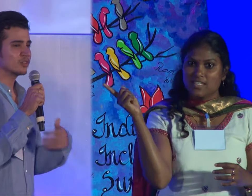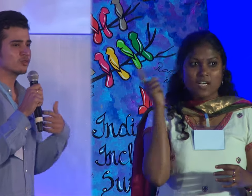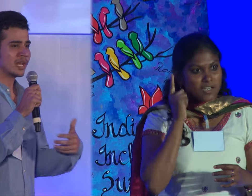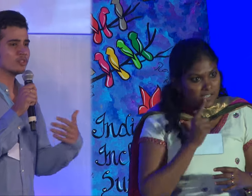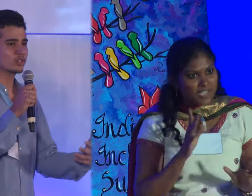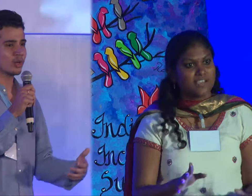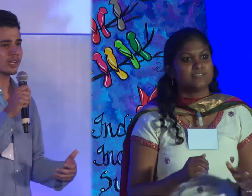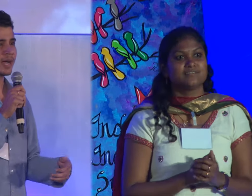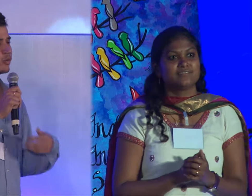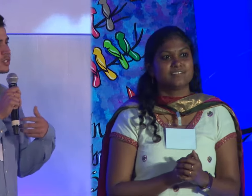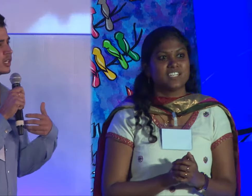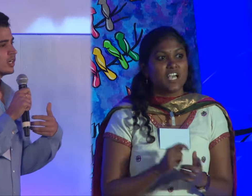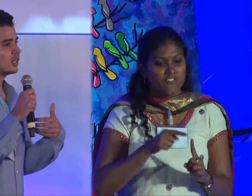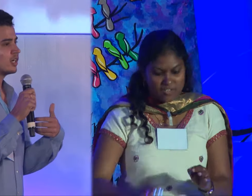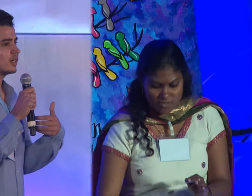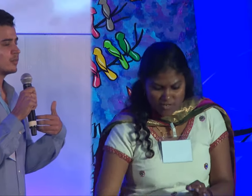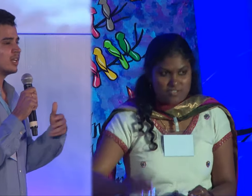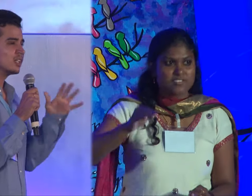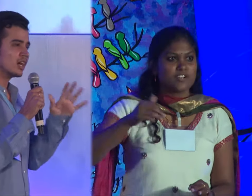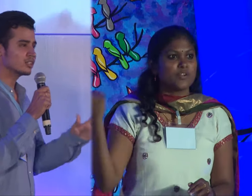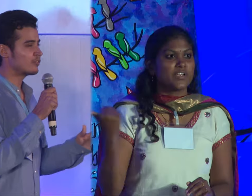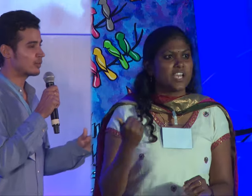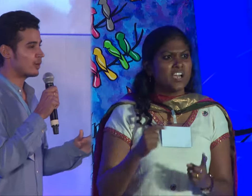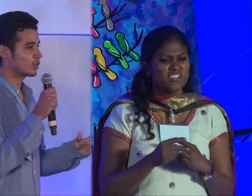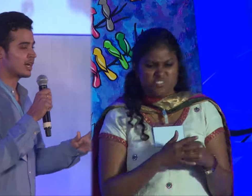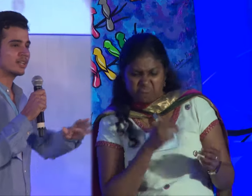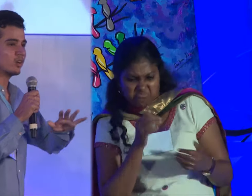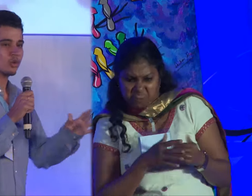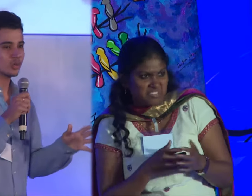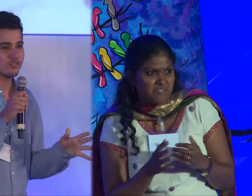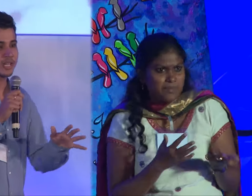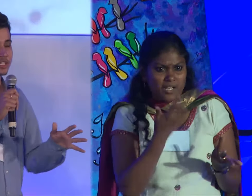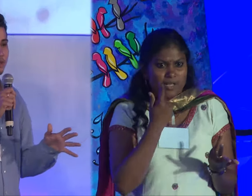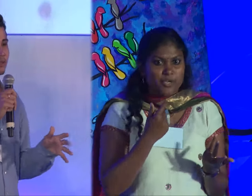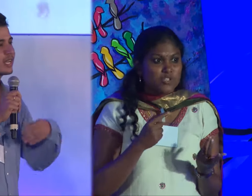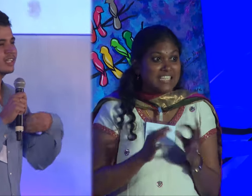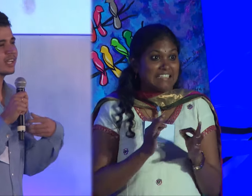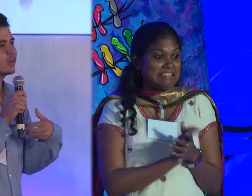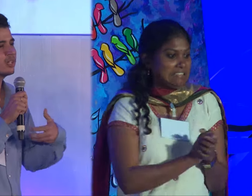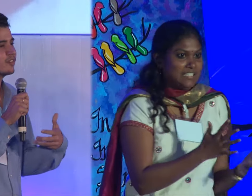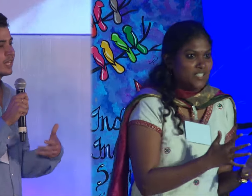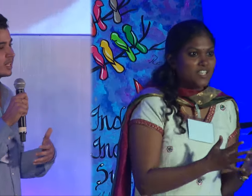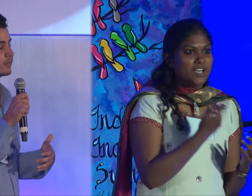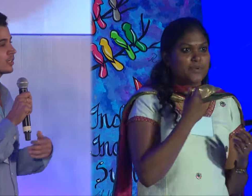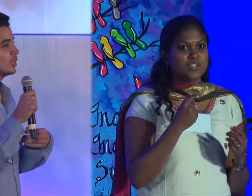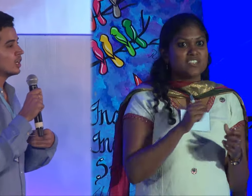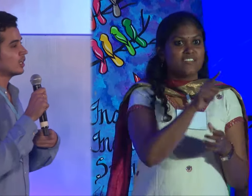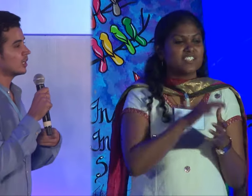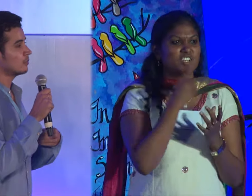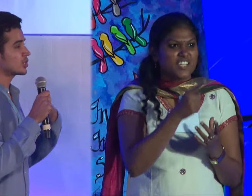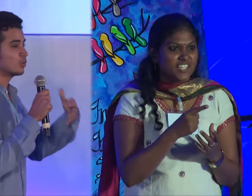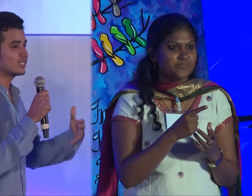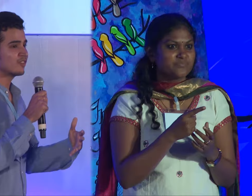also deaf, and when I was growing up, I was a little uncomfortable about it. I did not want to have friends over because I couldn't ever tell them